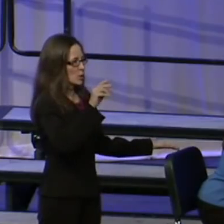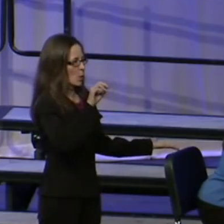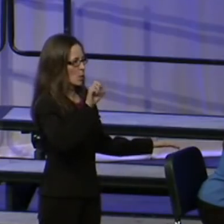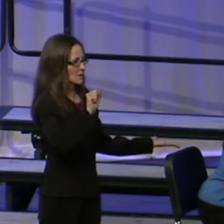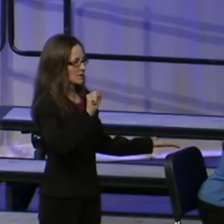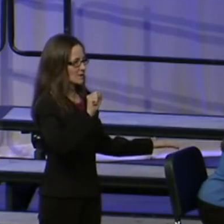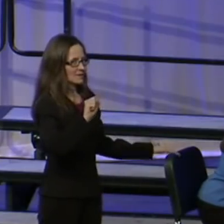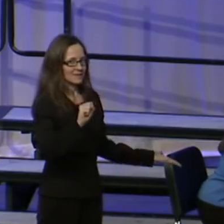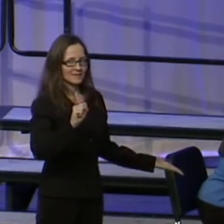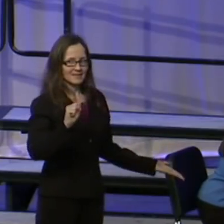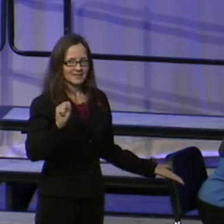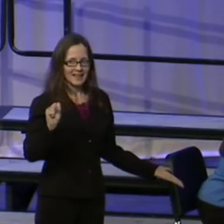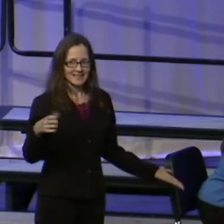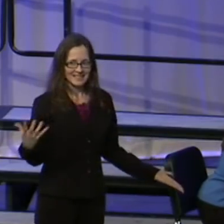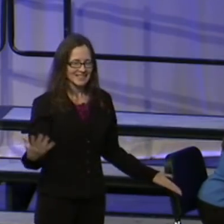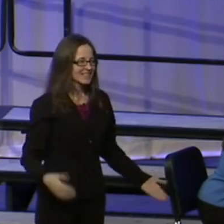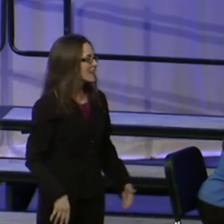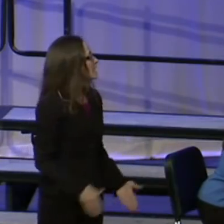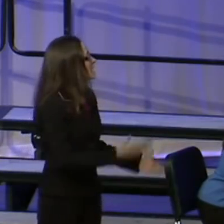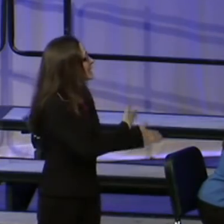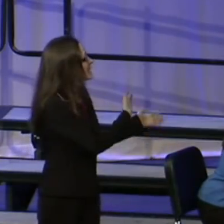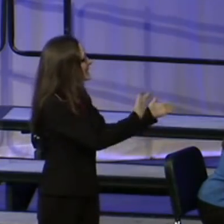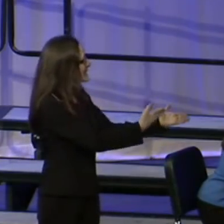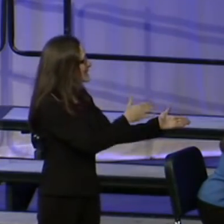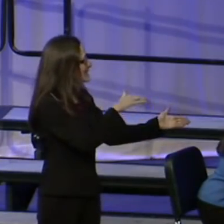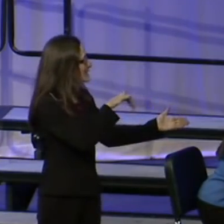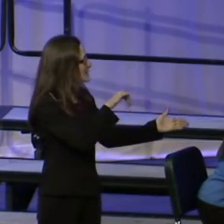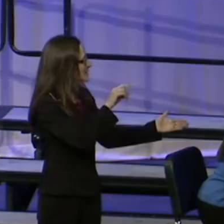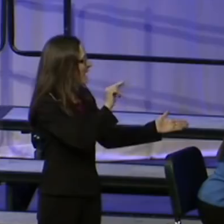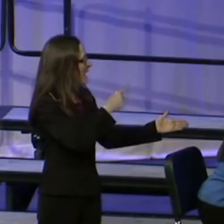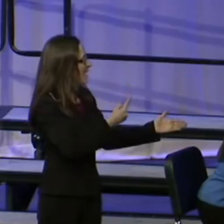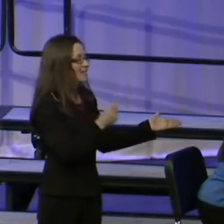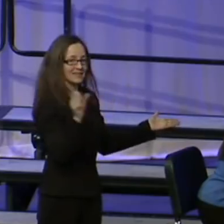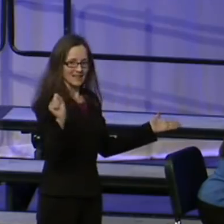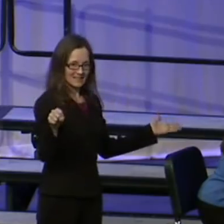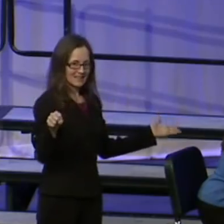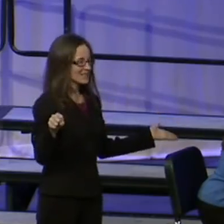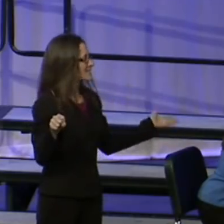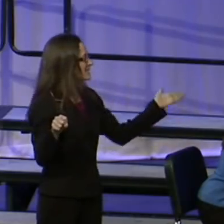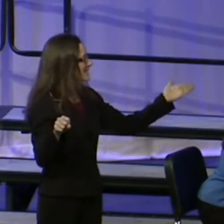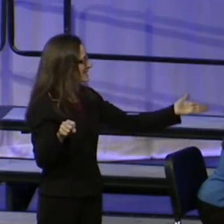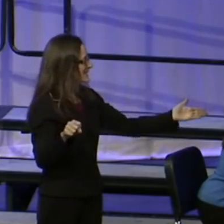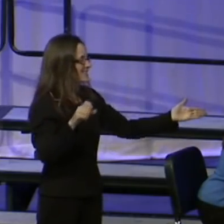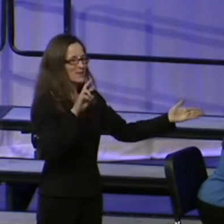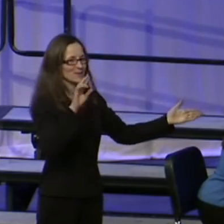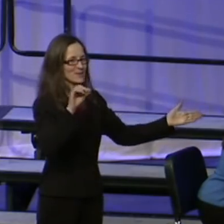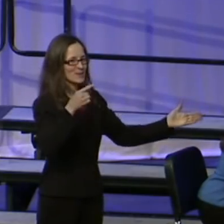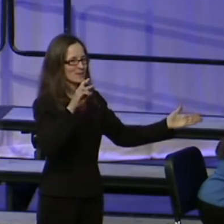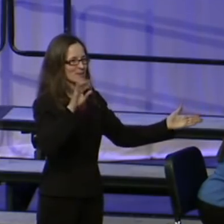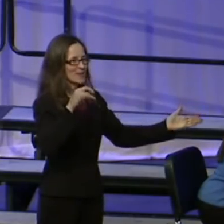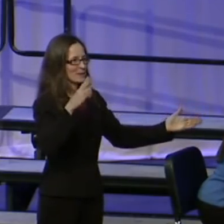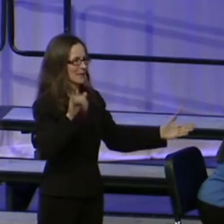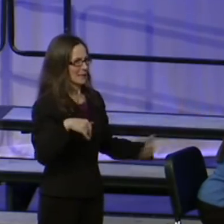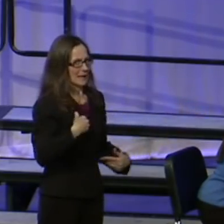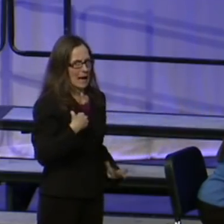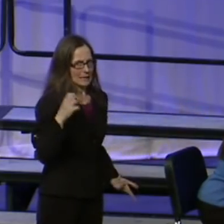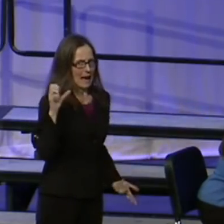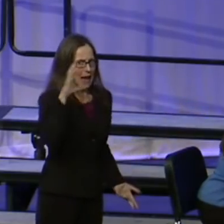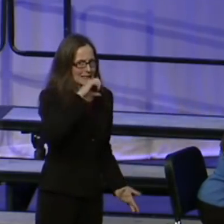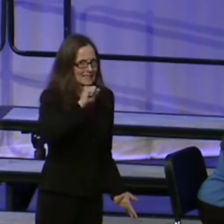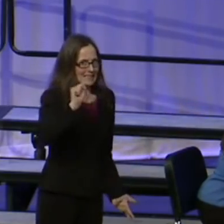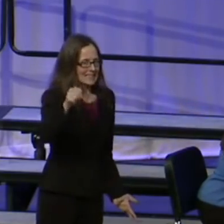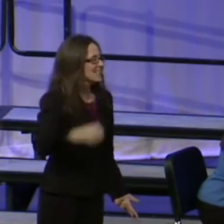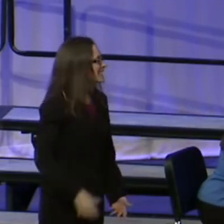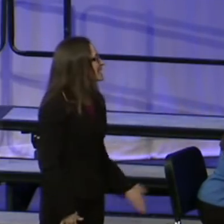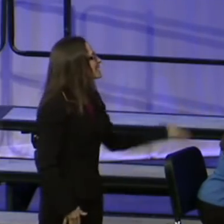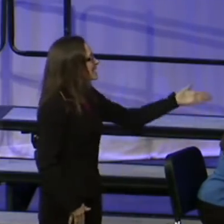Yes. Ms. Young. Yes. Ms. Mercer Rigby. Yes. Ms. Walsh.